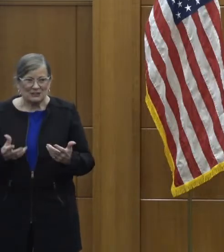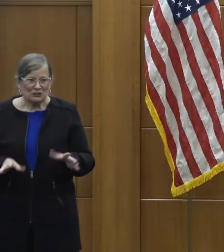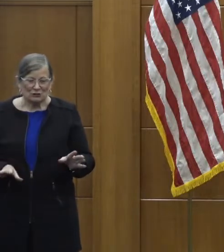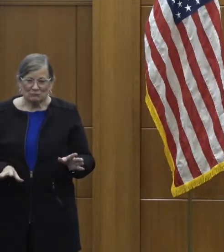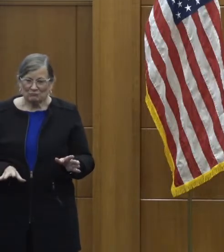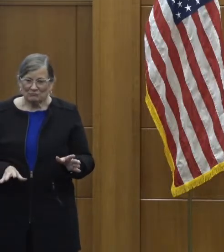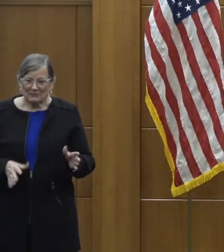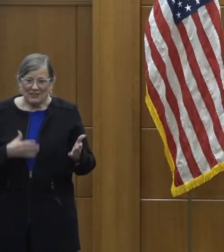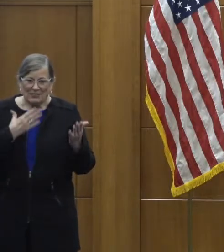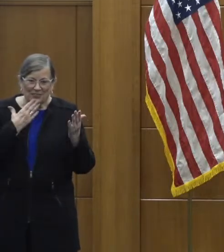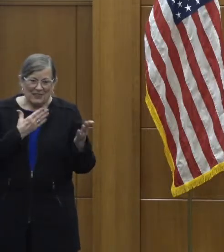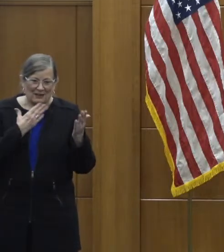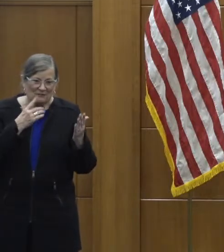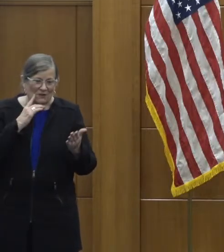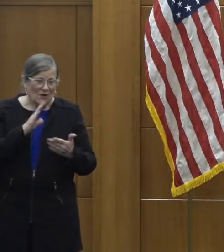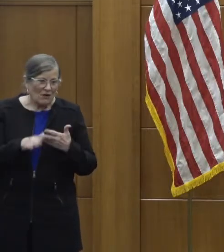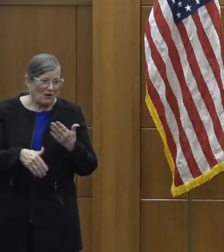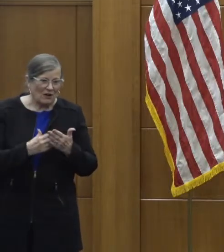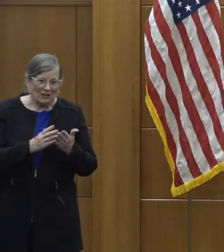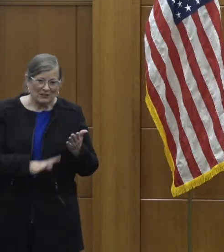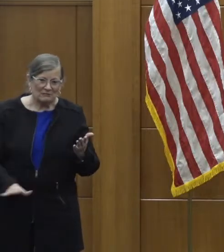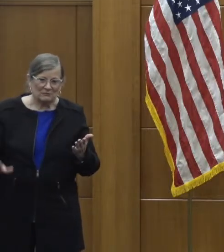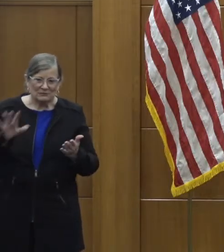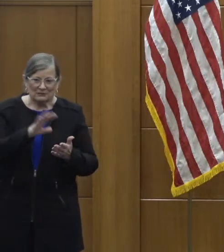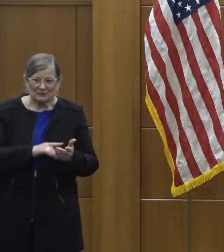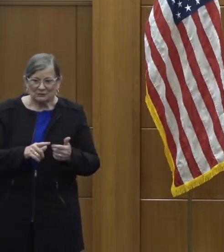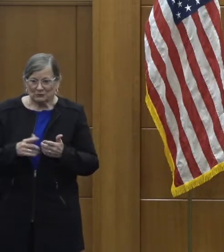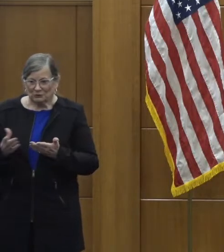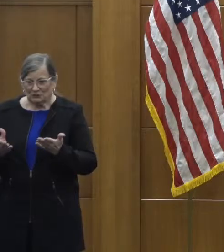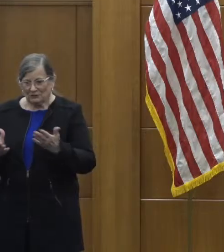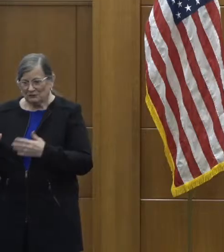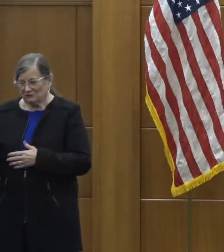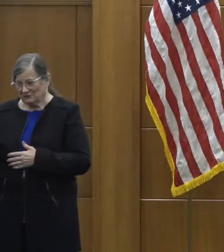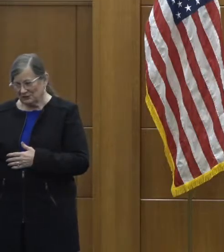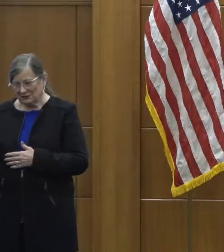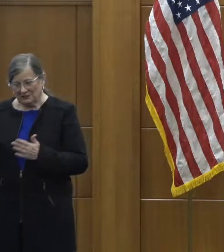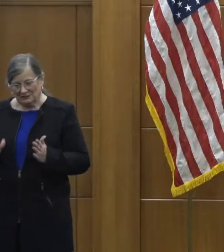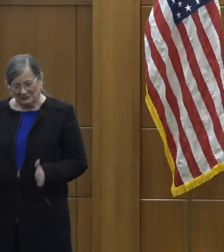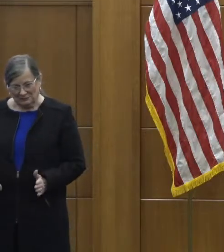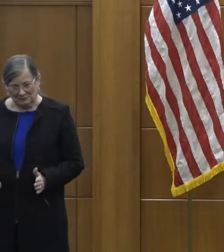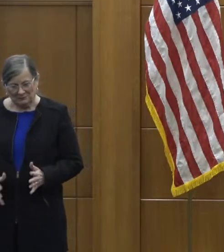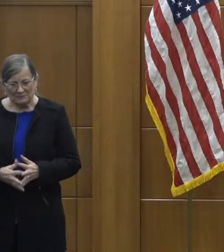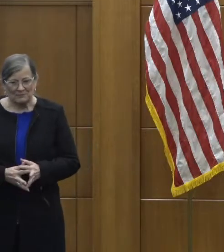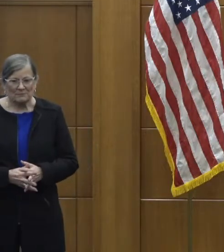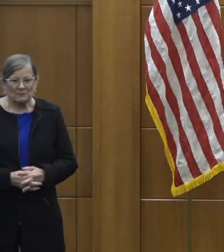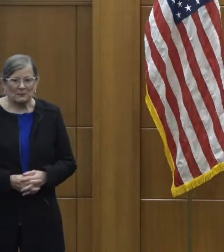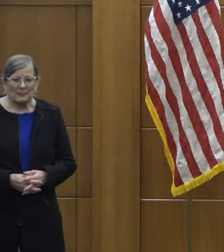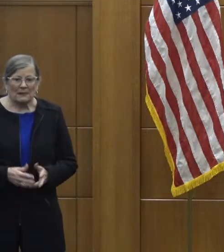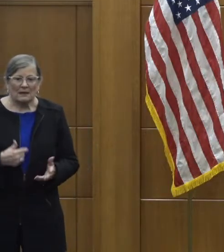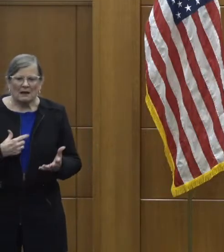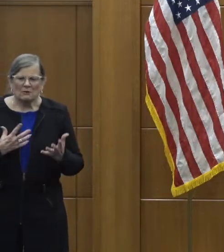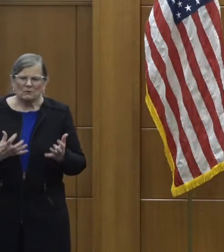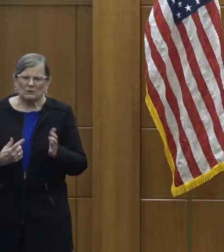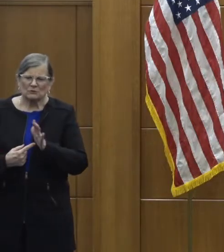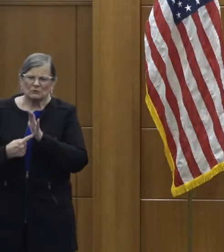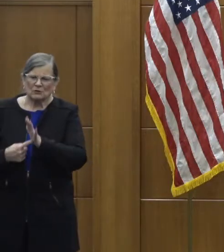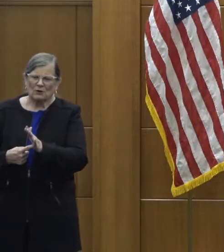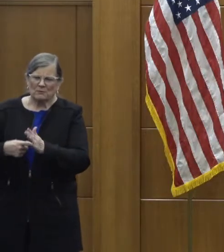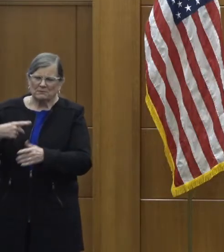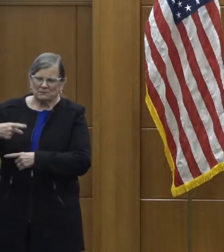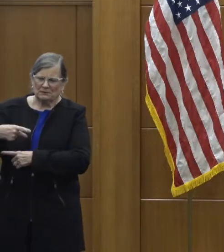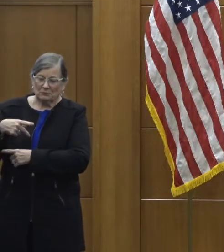their service to their fellow Virginians. Now, I'd like to walk through the PowerPoint presentation we have prepared, which